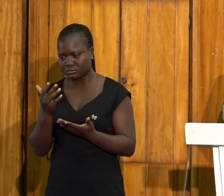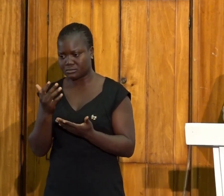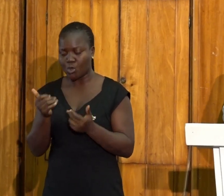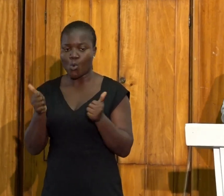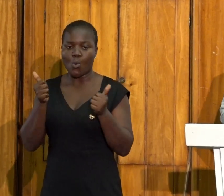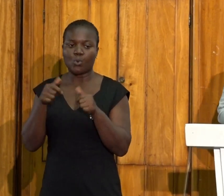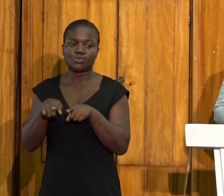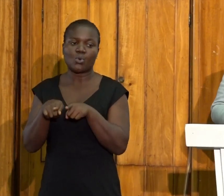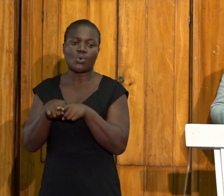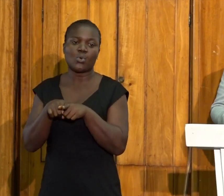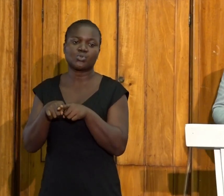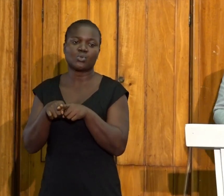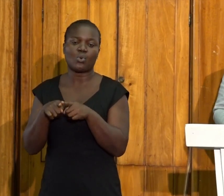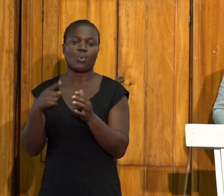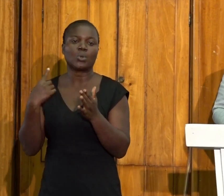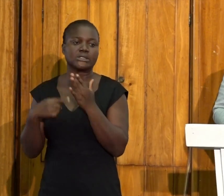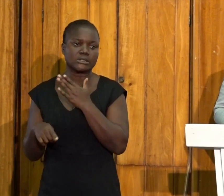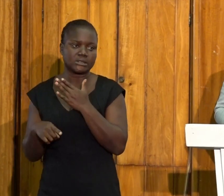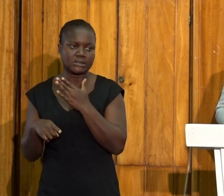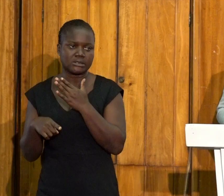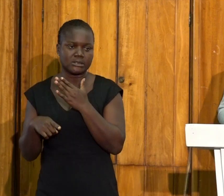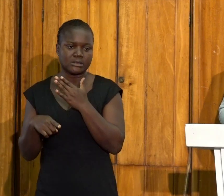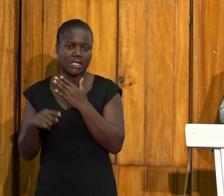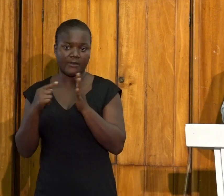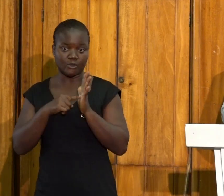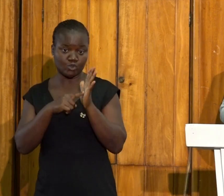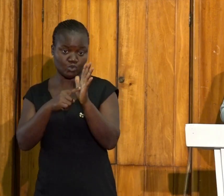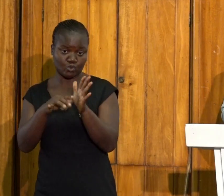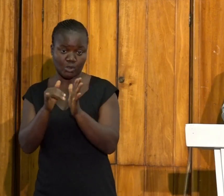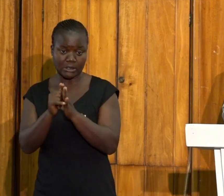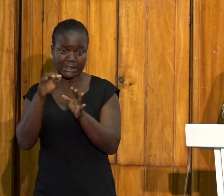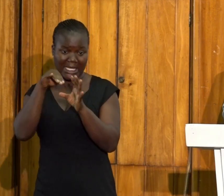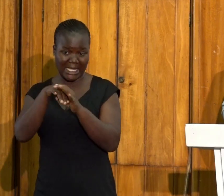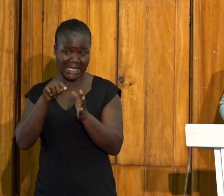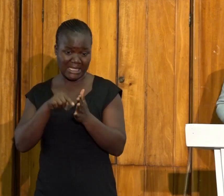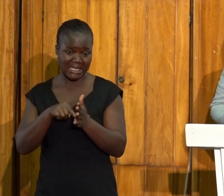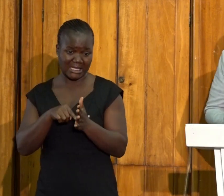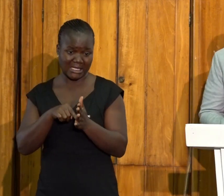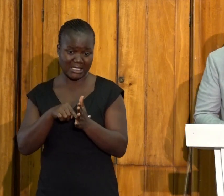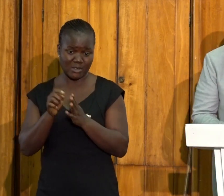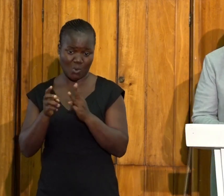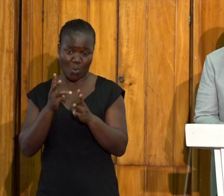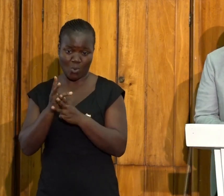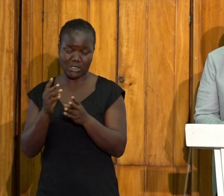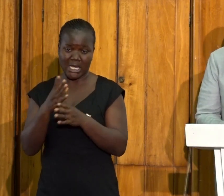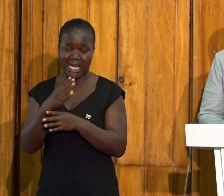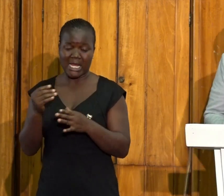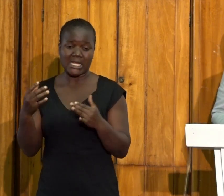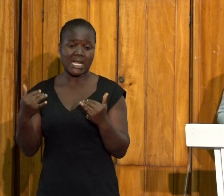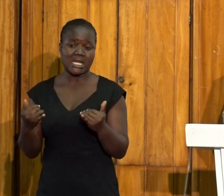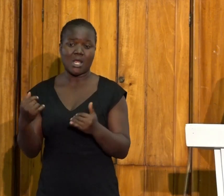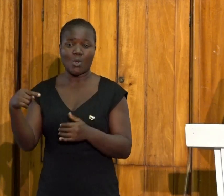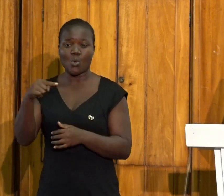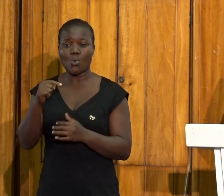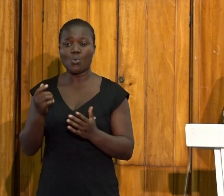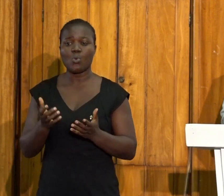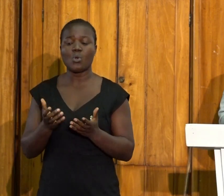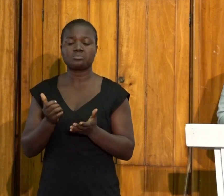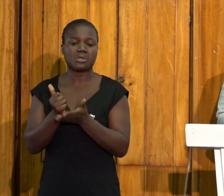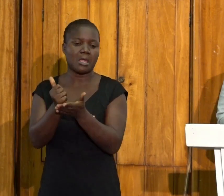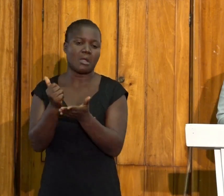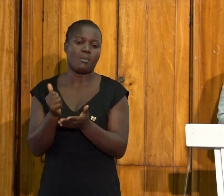which also has been proven in this population. And we now have the